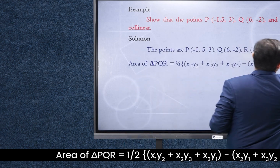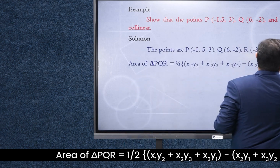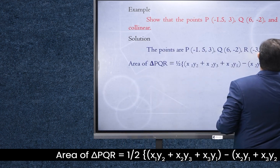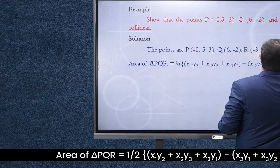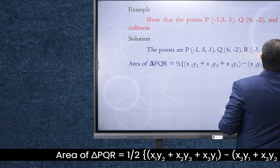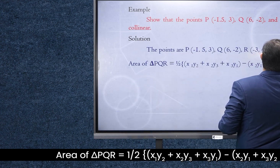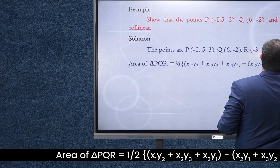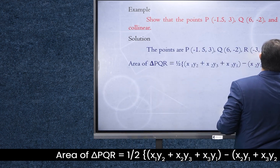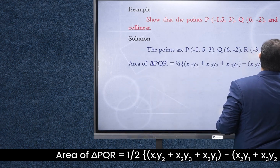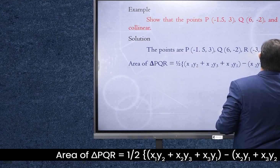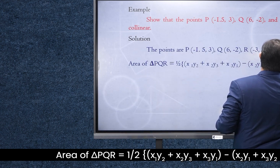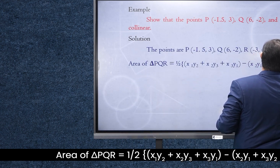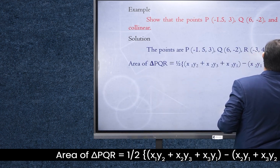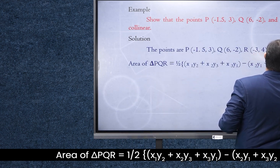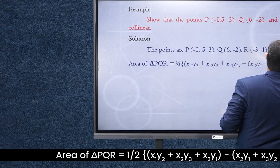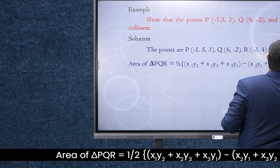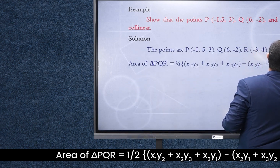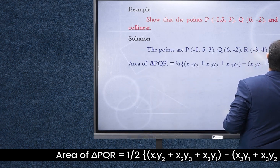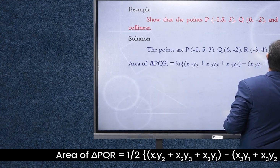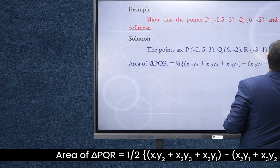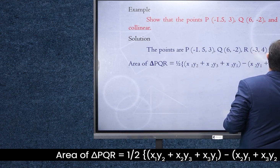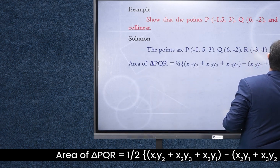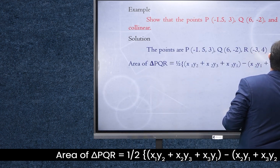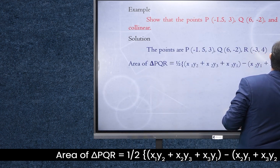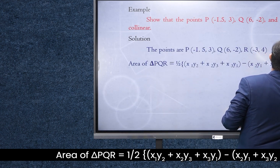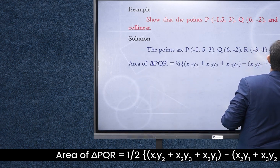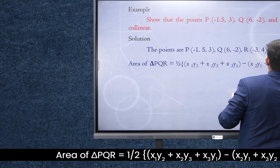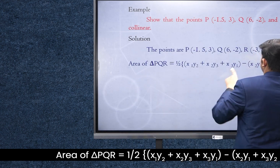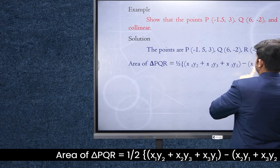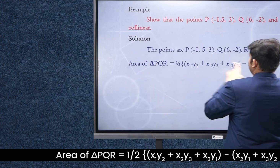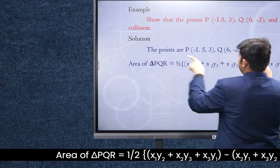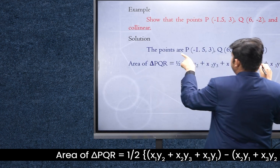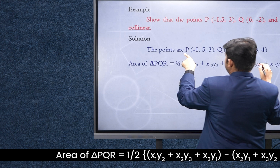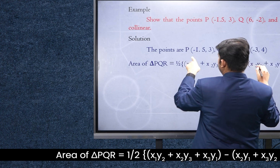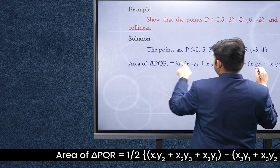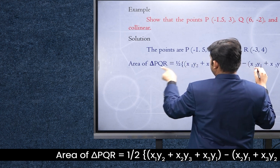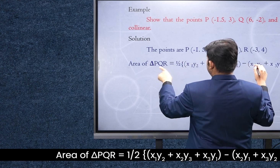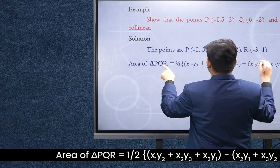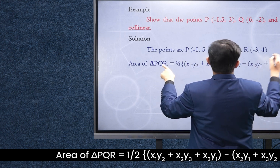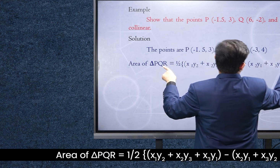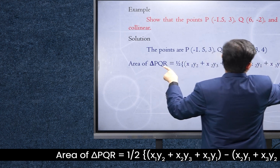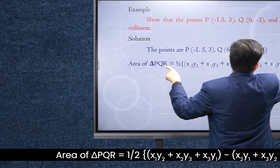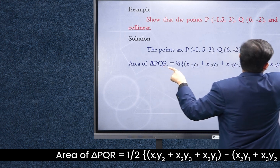minus x2 into y1 plus x3 into y2 plus x1 into y3.